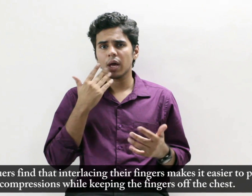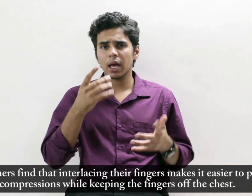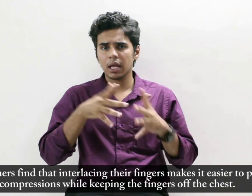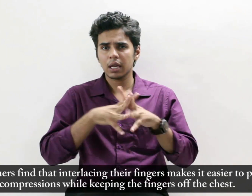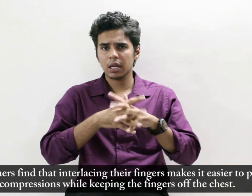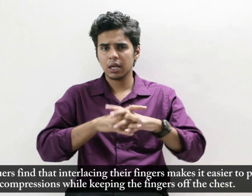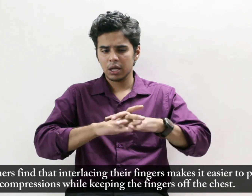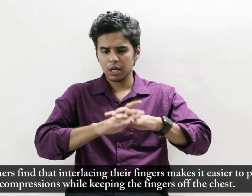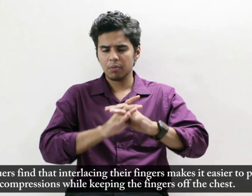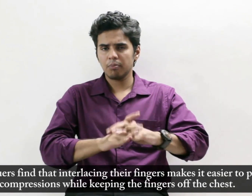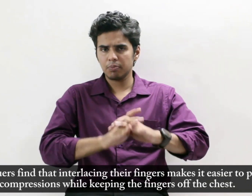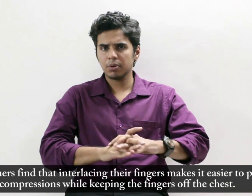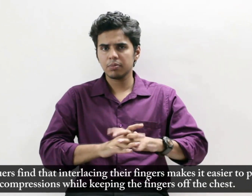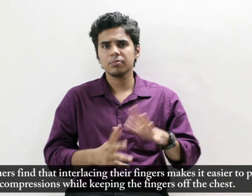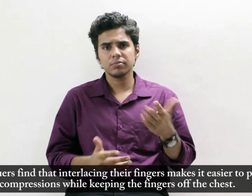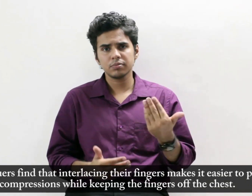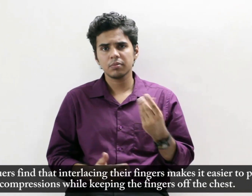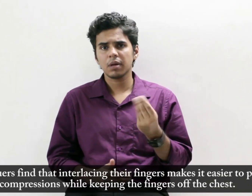the fingers off the chest.